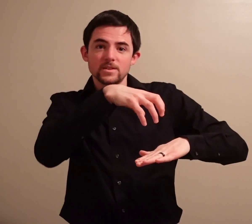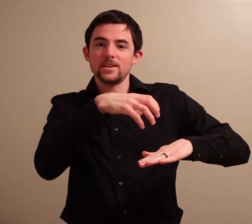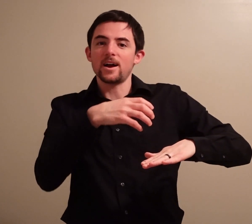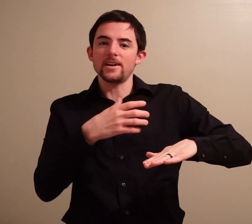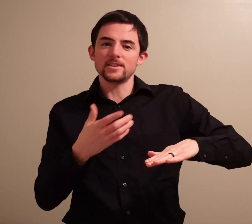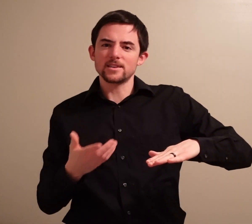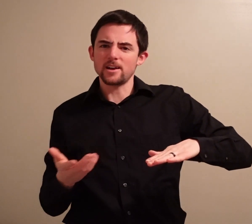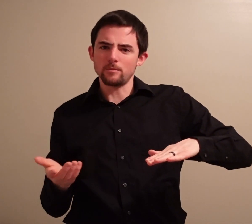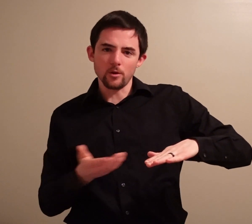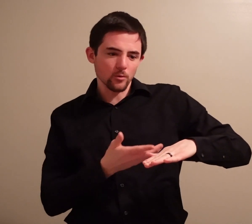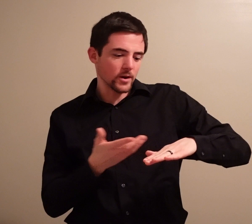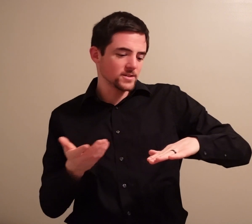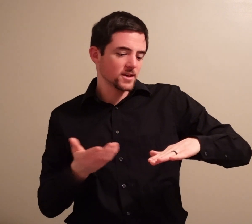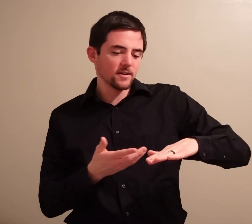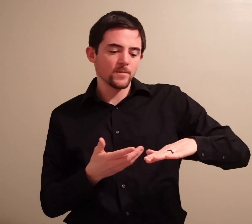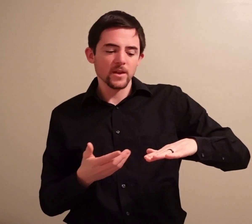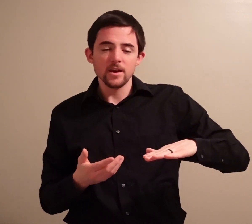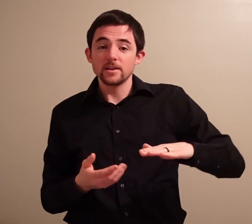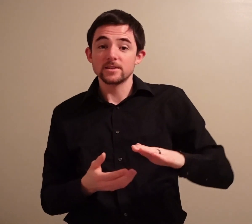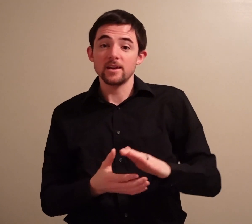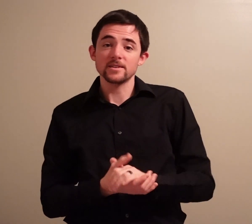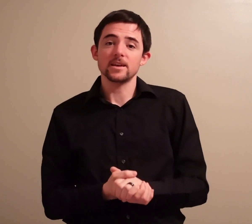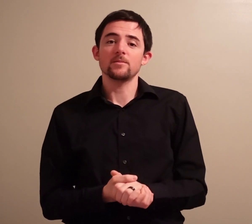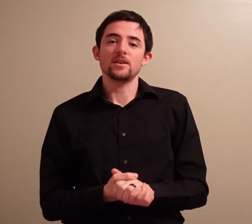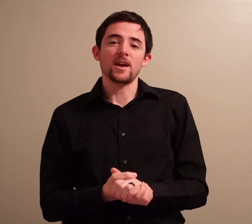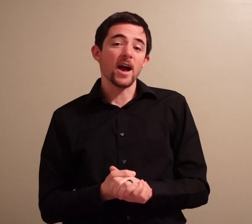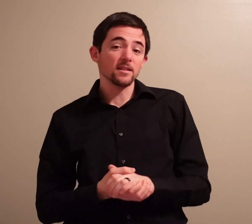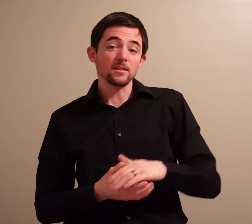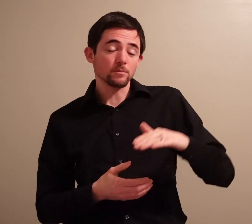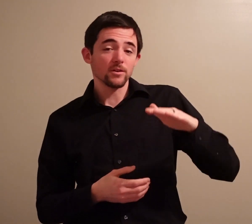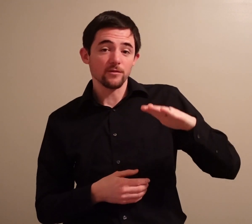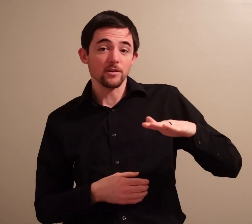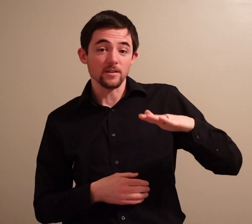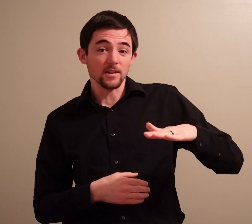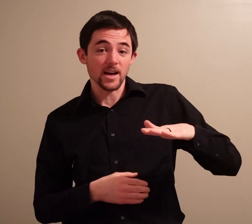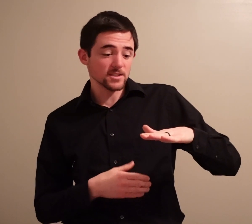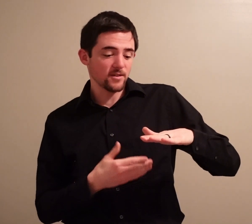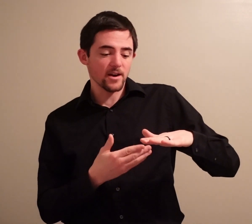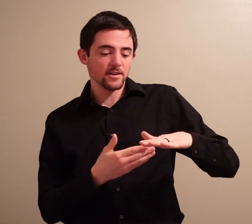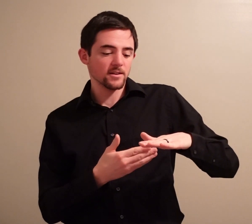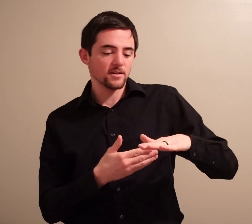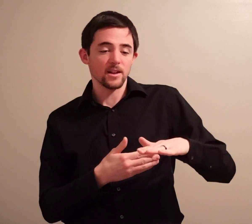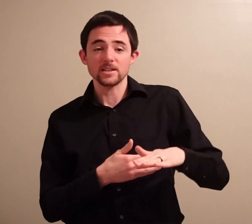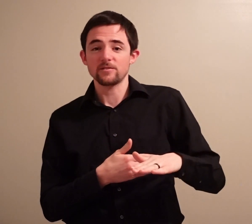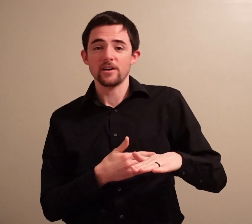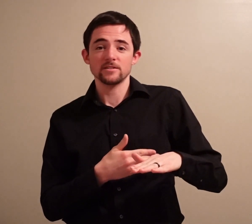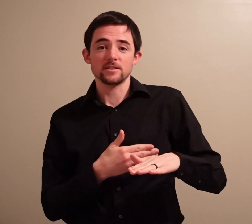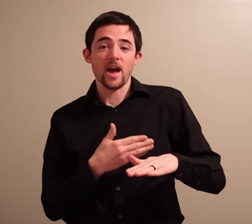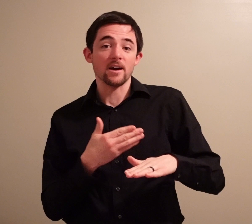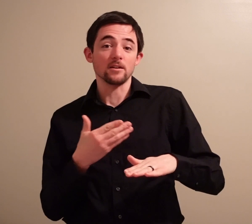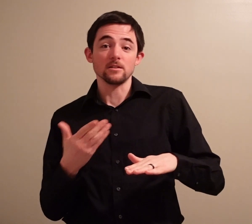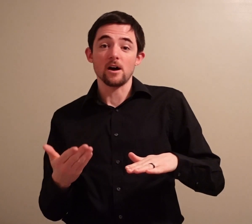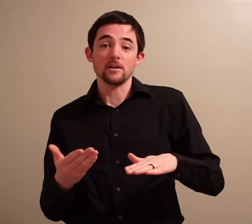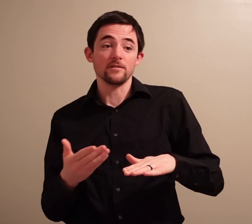See, I just signed it both ways there. Saying the same thing, I prefer the classifying. Classifiers add a lot of